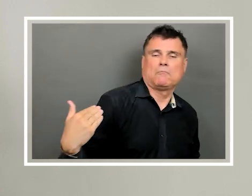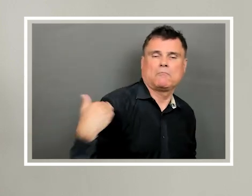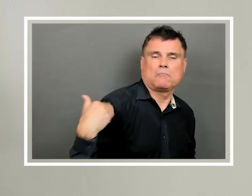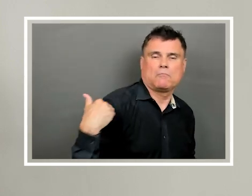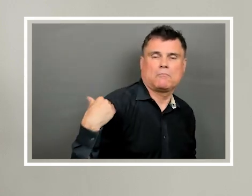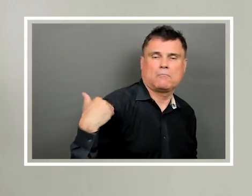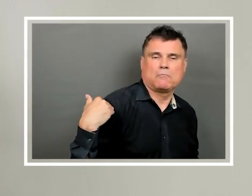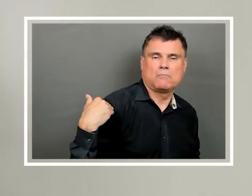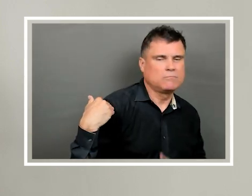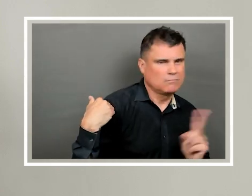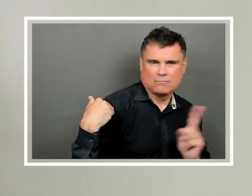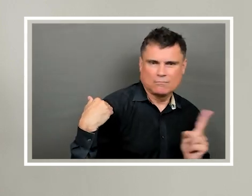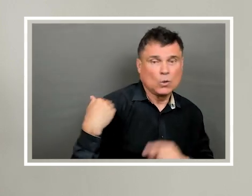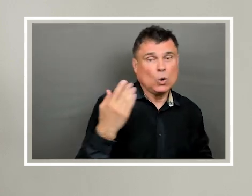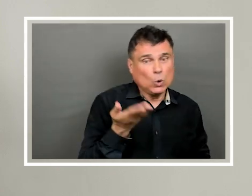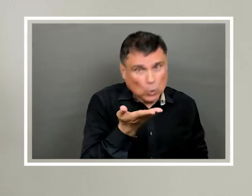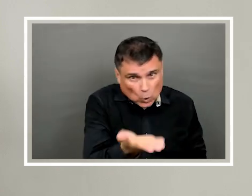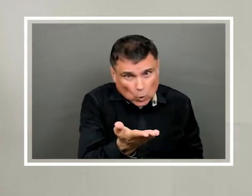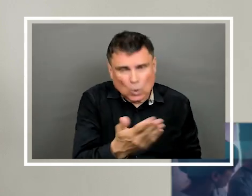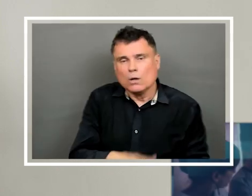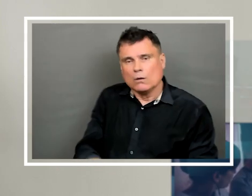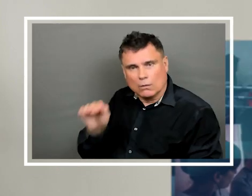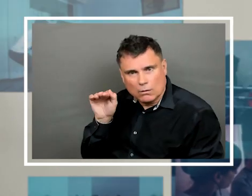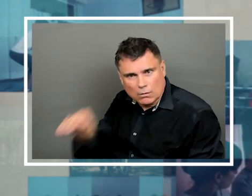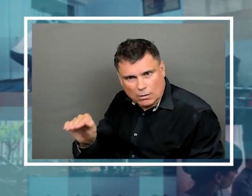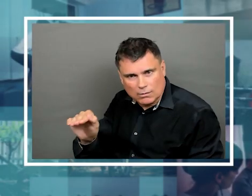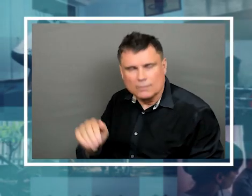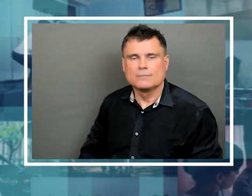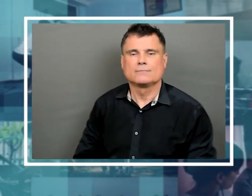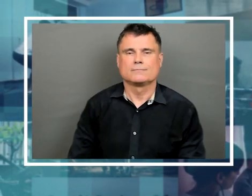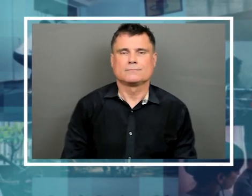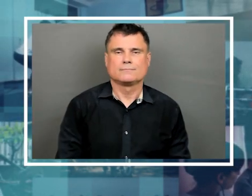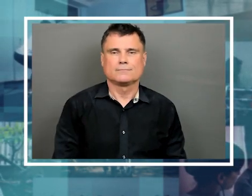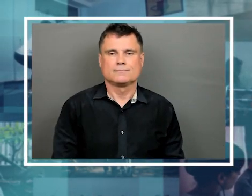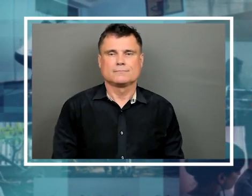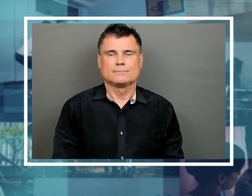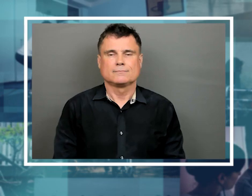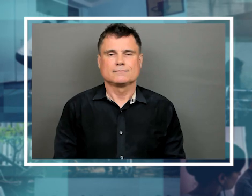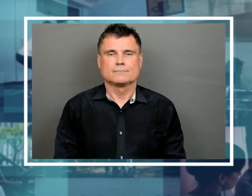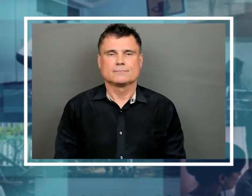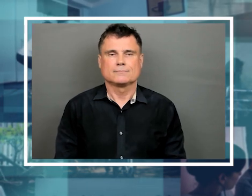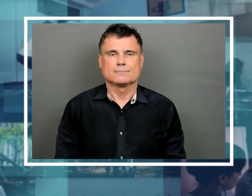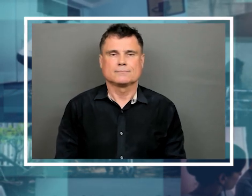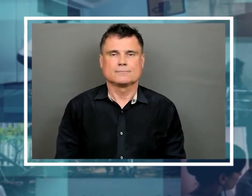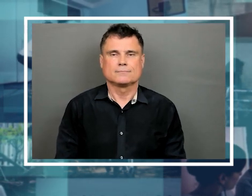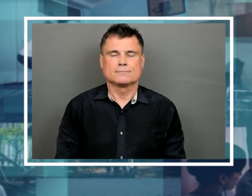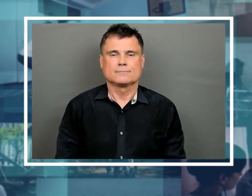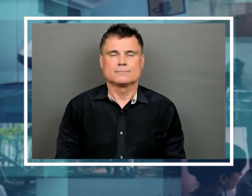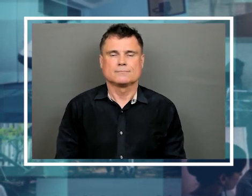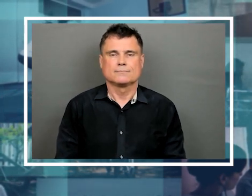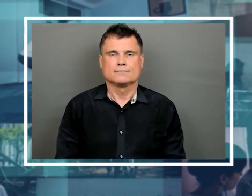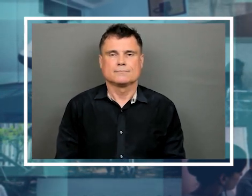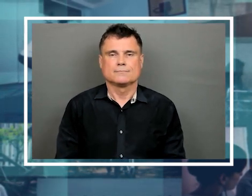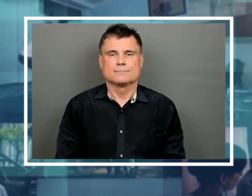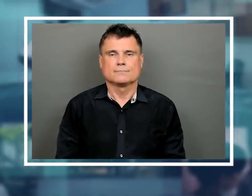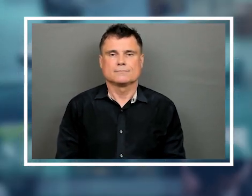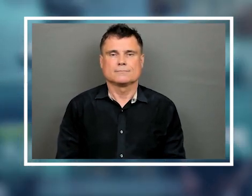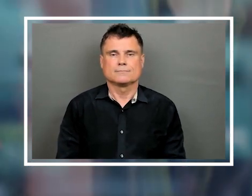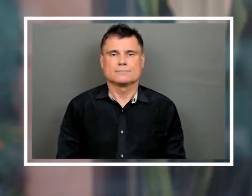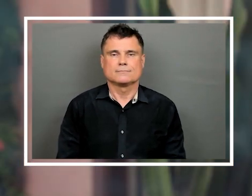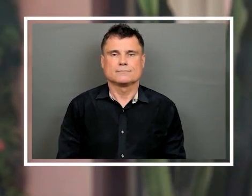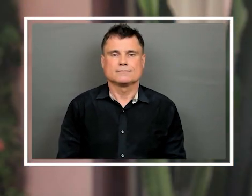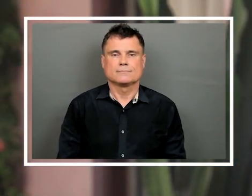you. You should reach out to them. Rosa Maria Juarez Caveñas, Commission of Blind Women,